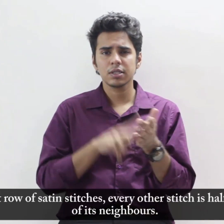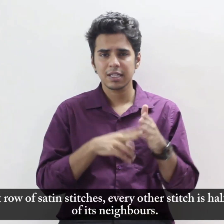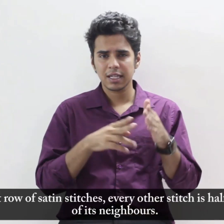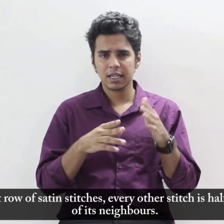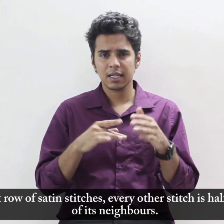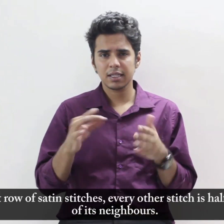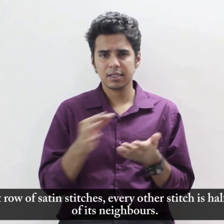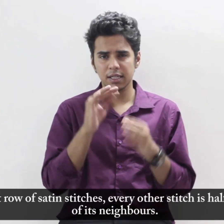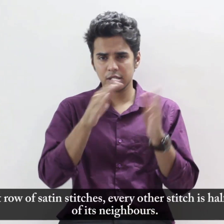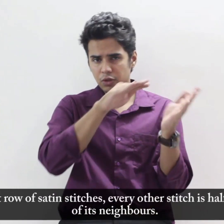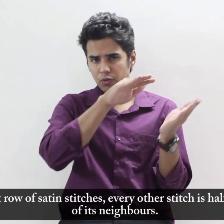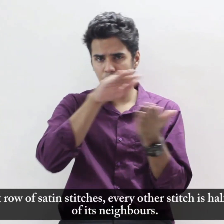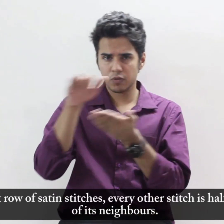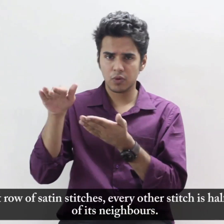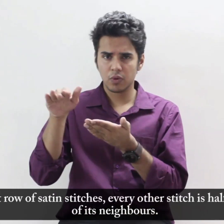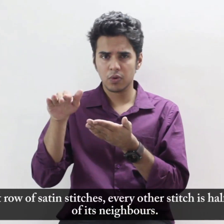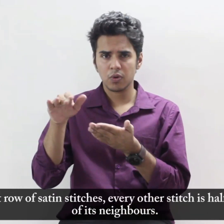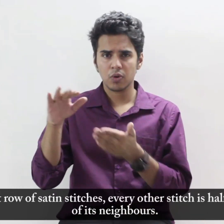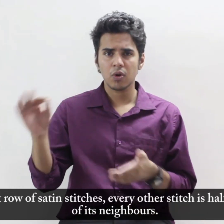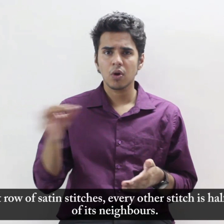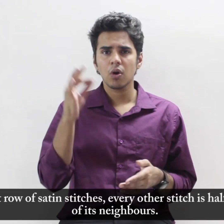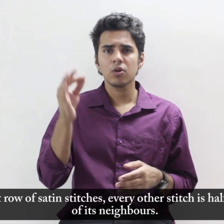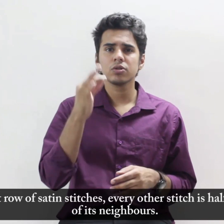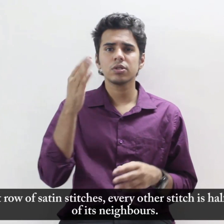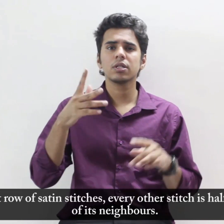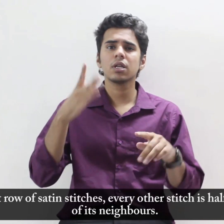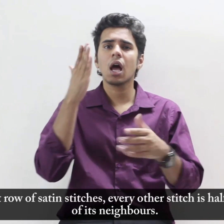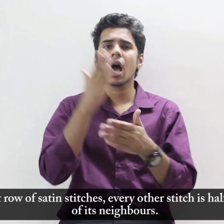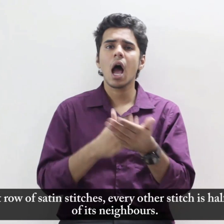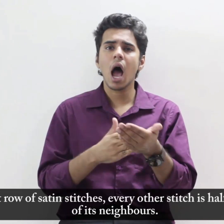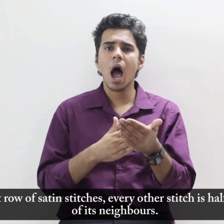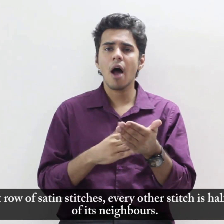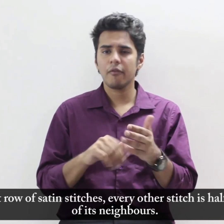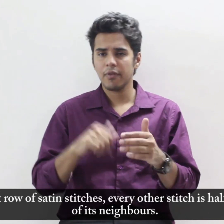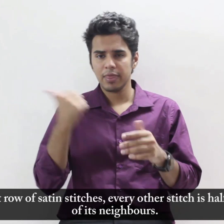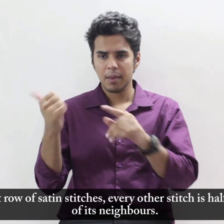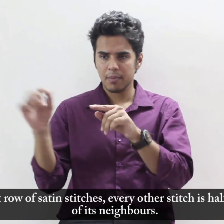of satin stitches, every other stitch is half the length of its neighbors.